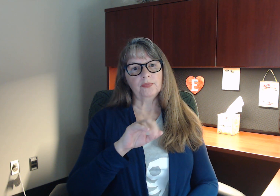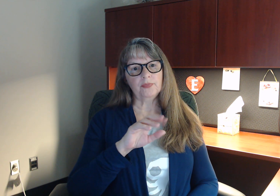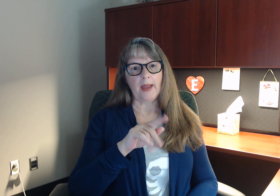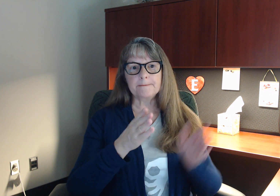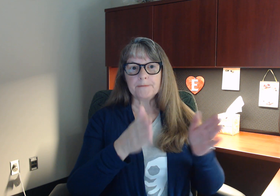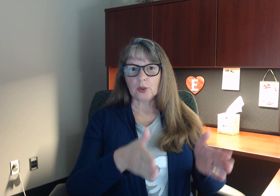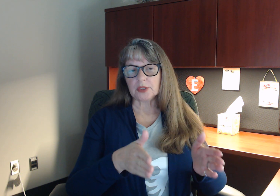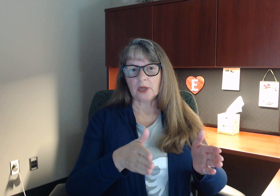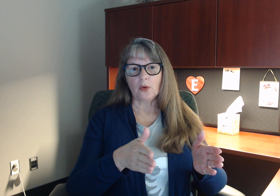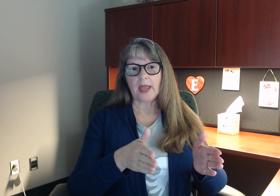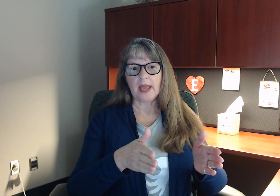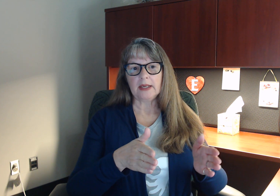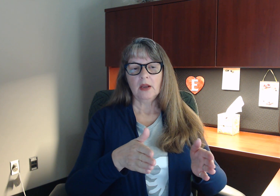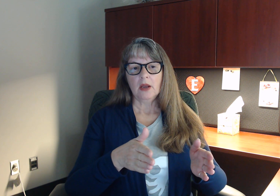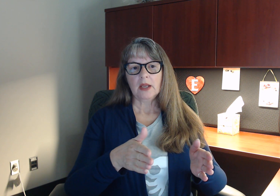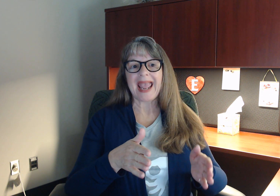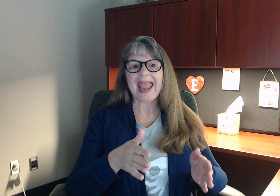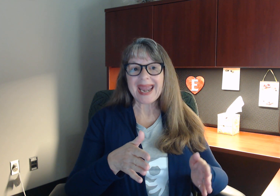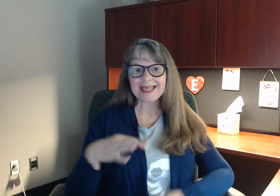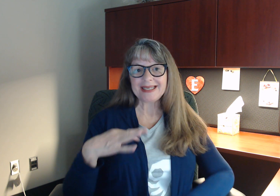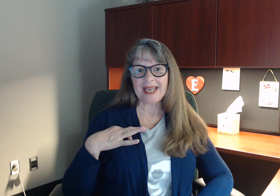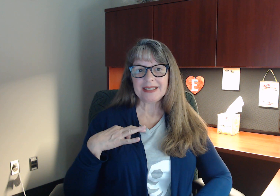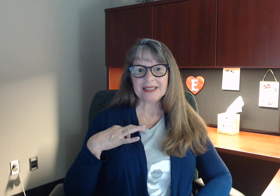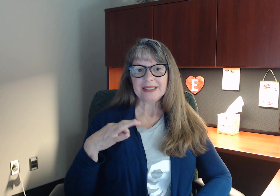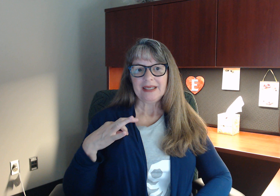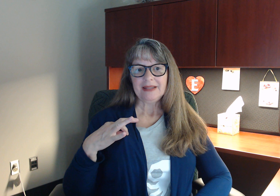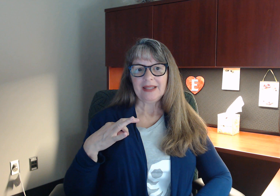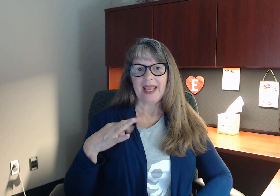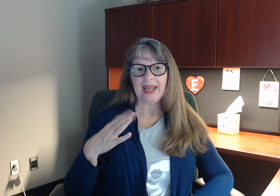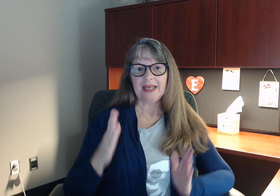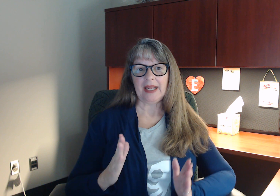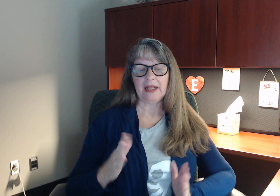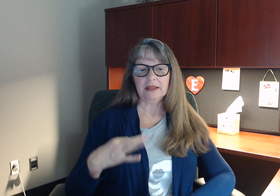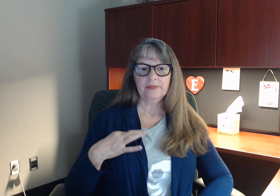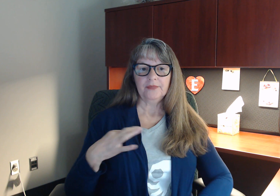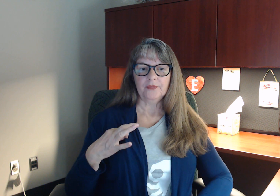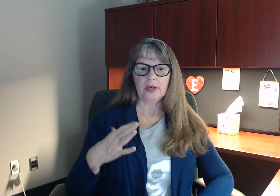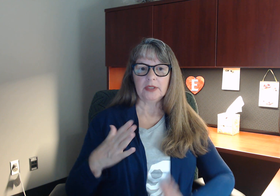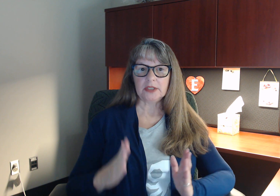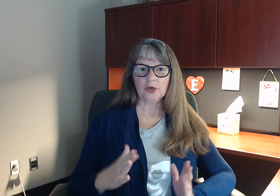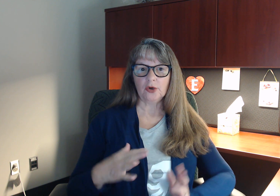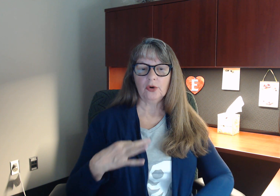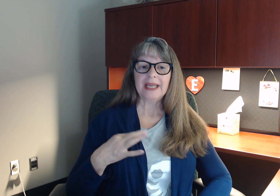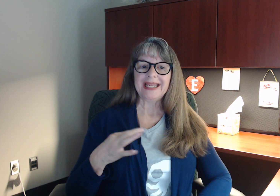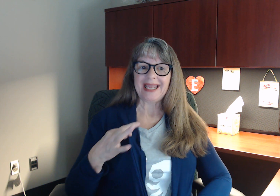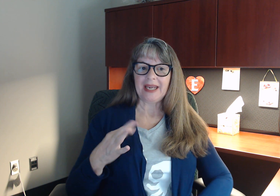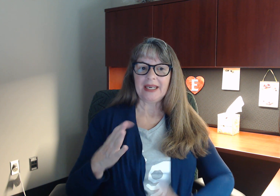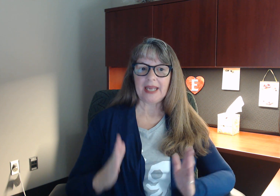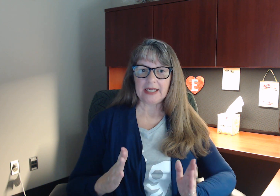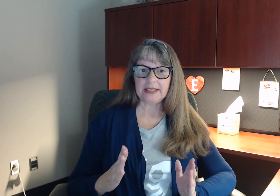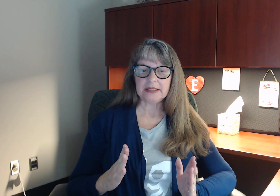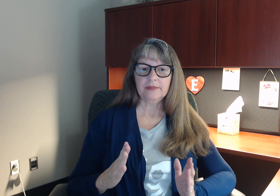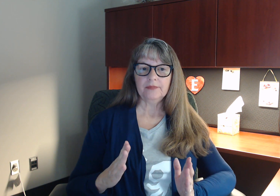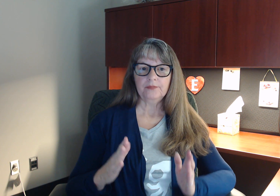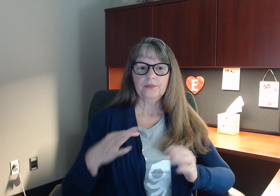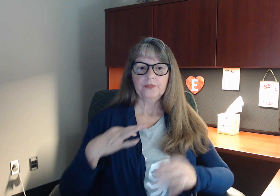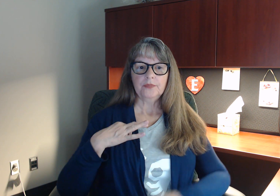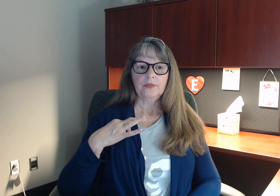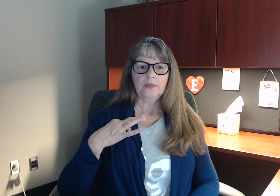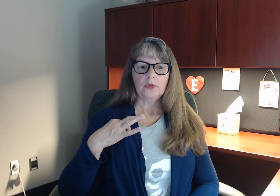that person or that candidate, the candidate, volunteer, candidate. You kind